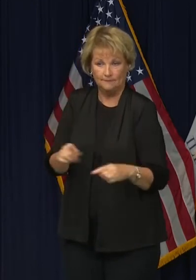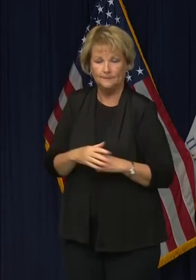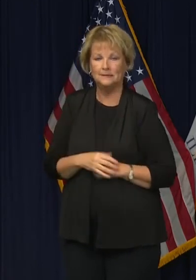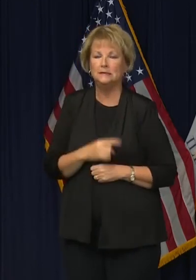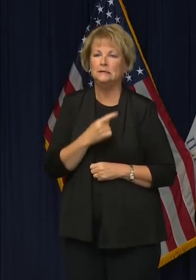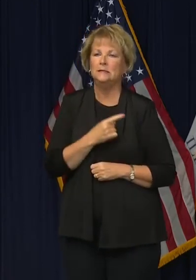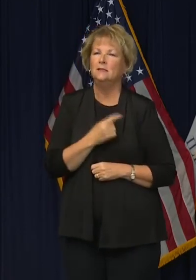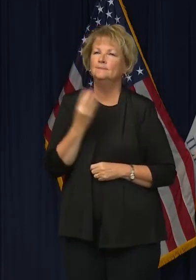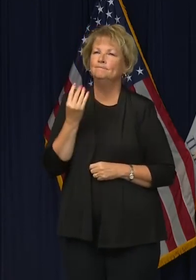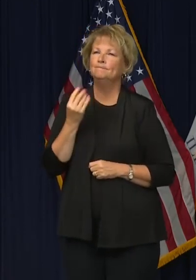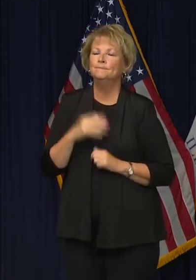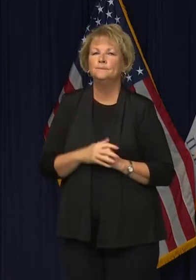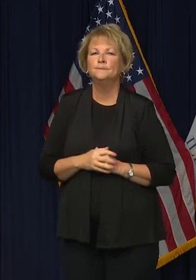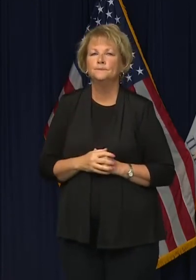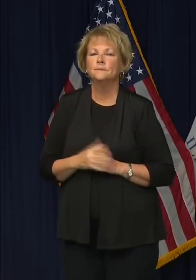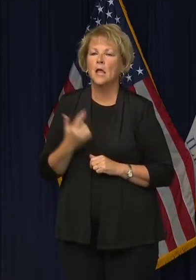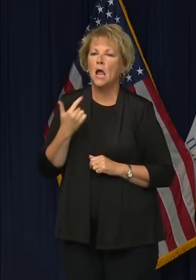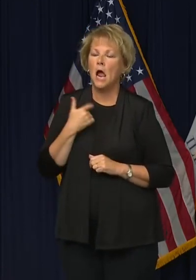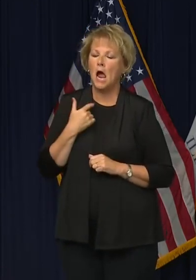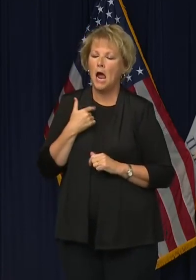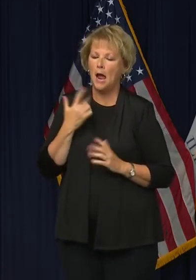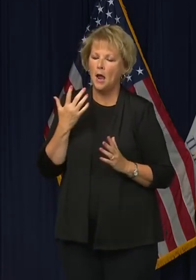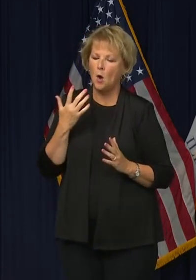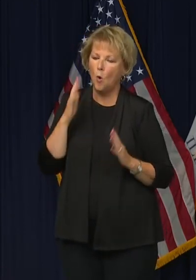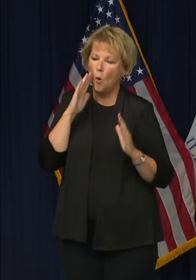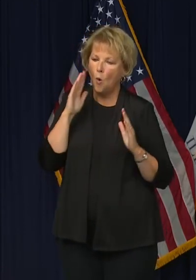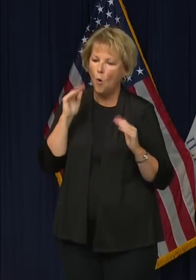this decision? I think I'm hopeful that